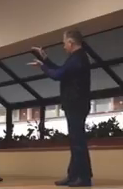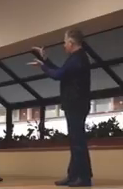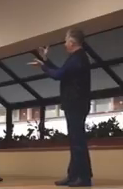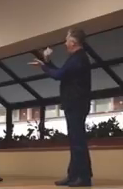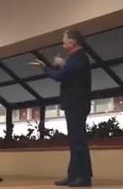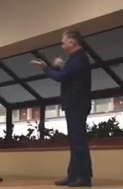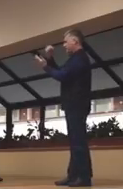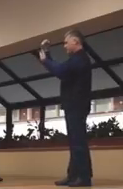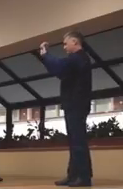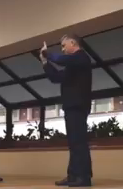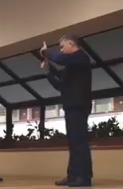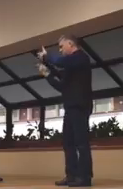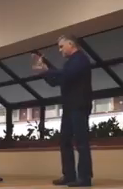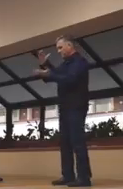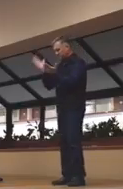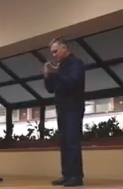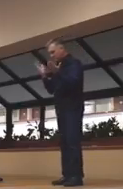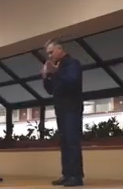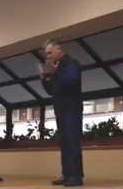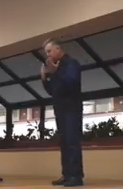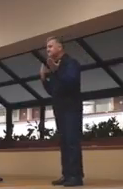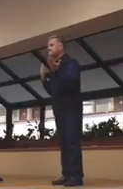And I'm hoping within the report you received,